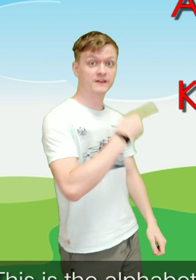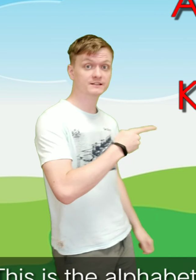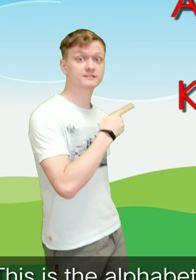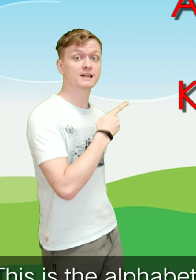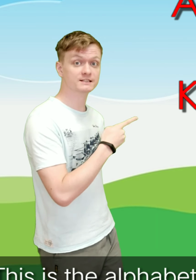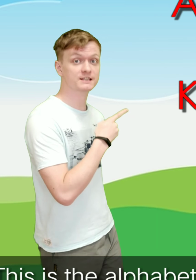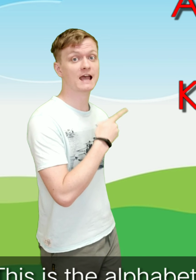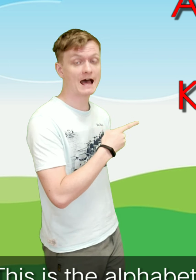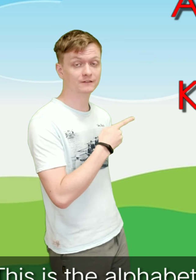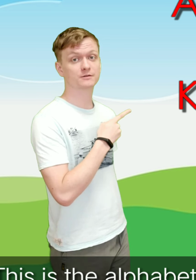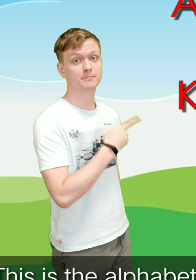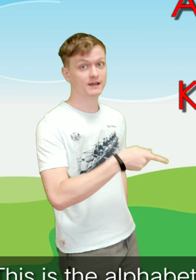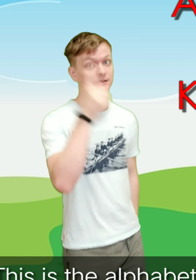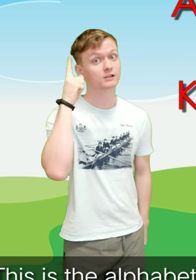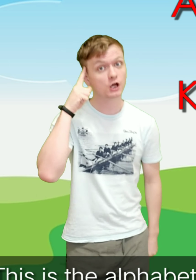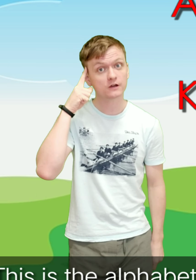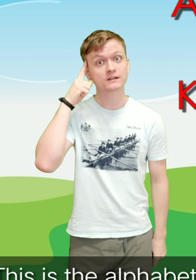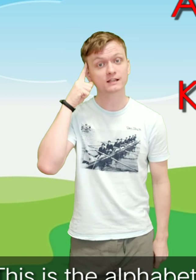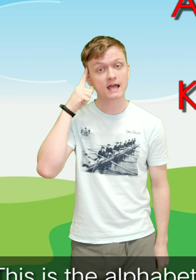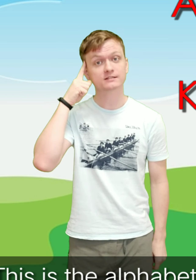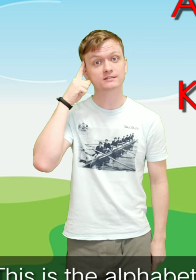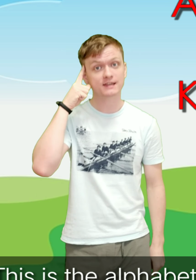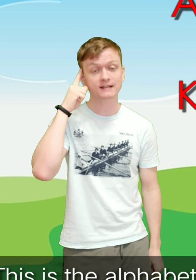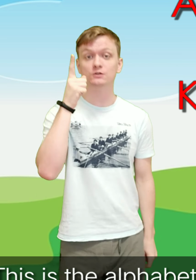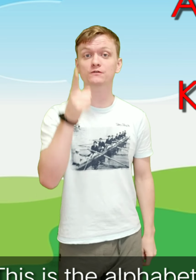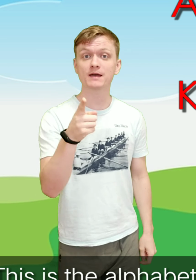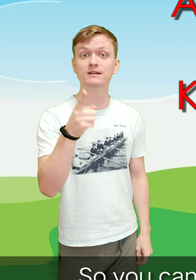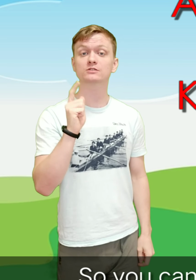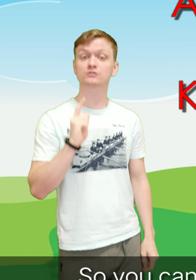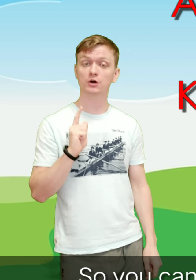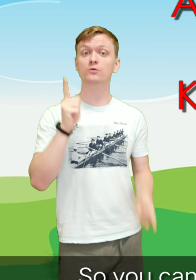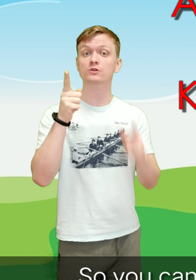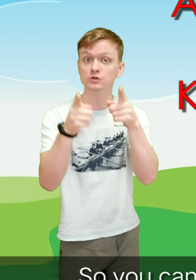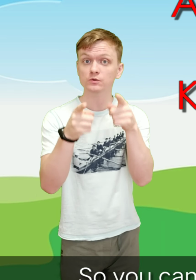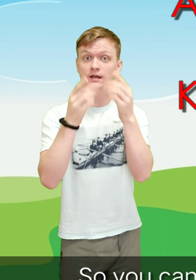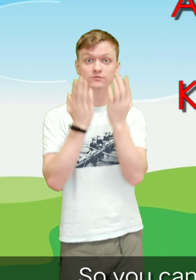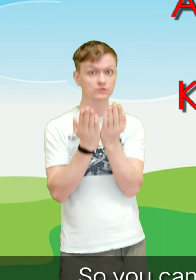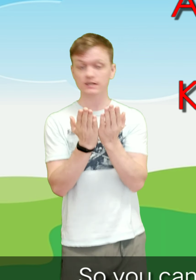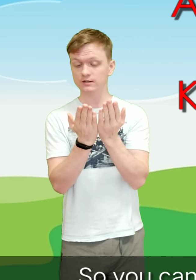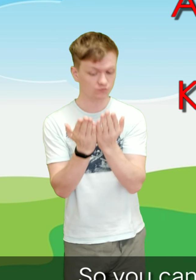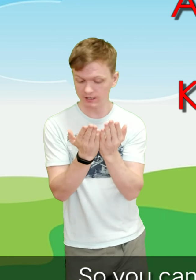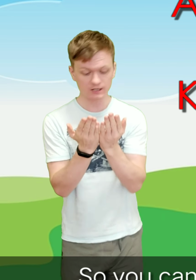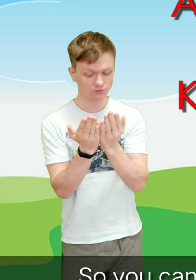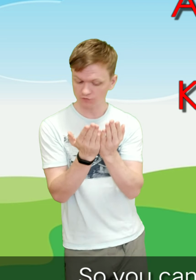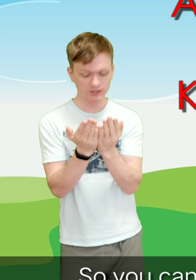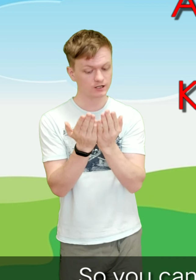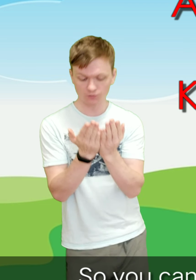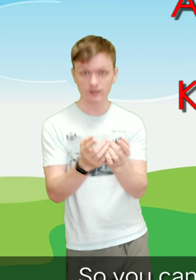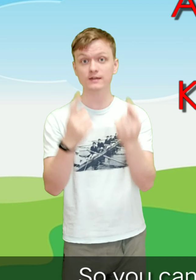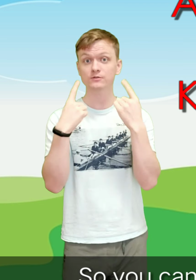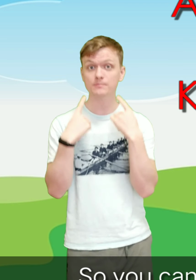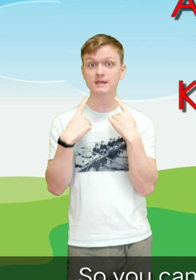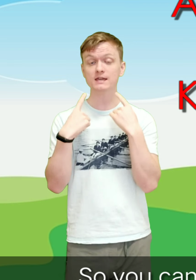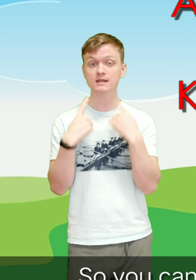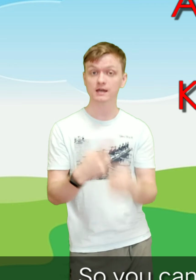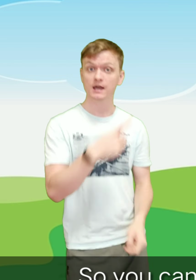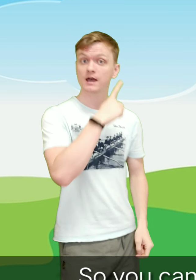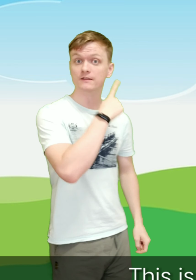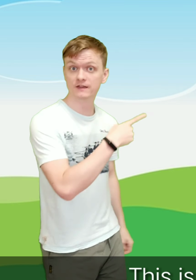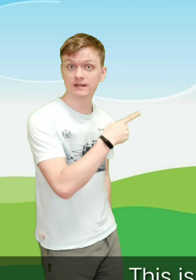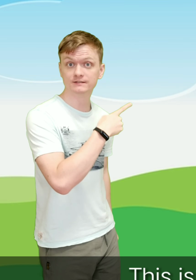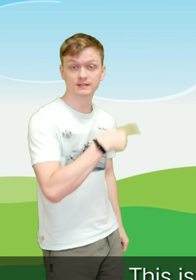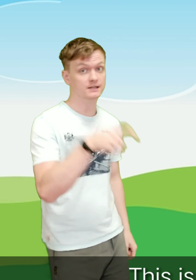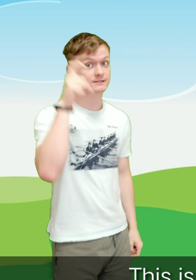This is the alphabet, learn the letters that you've met, so you can read, read, read with me.